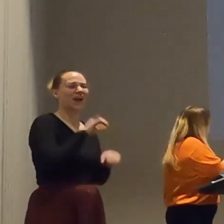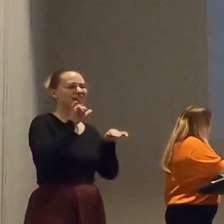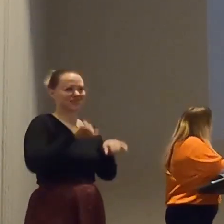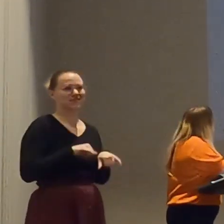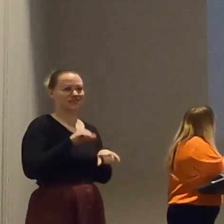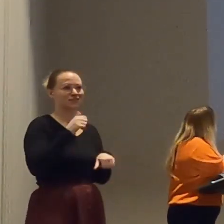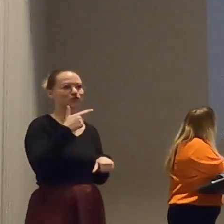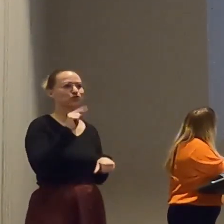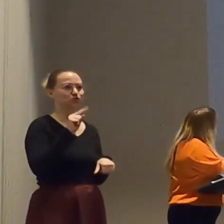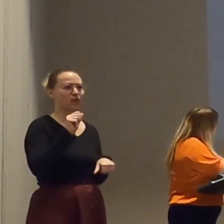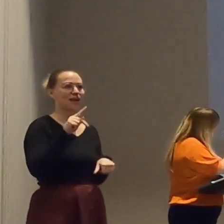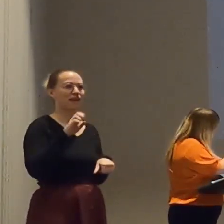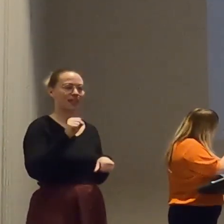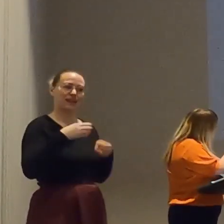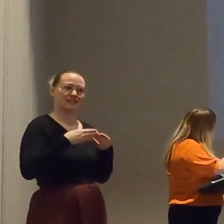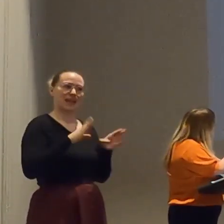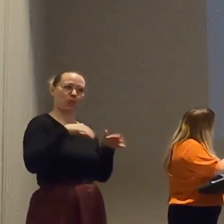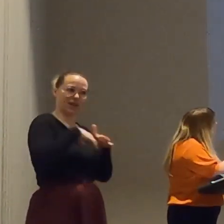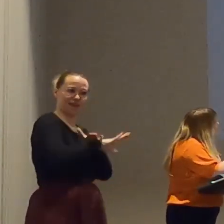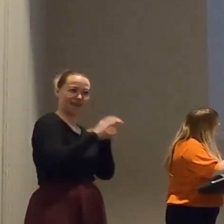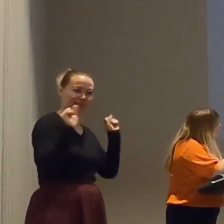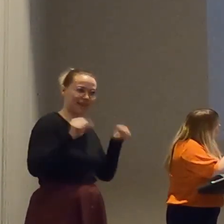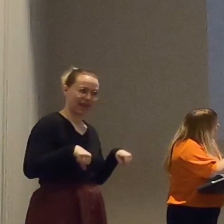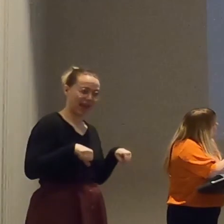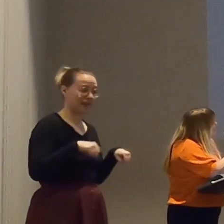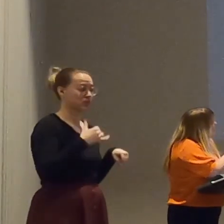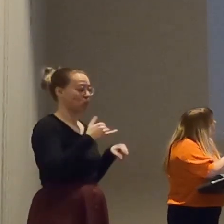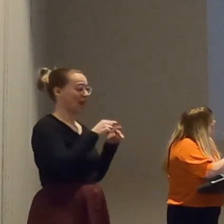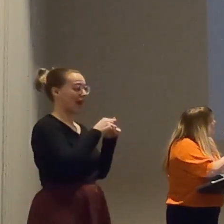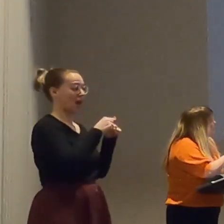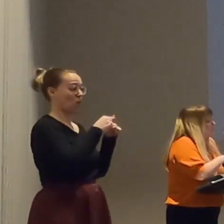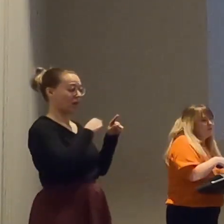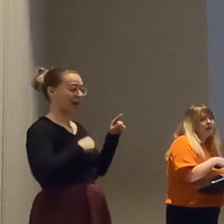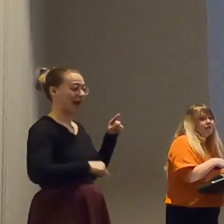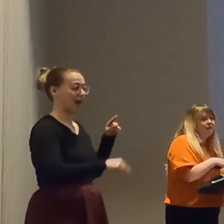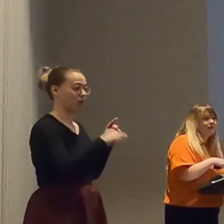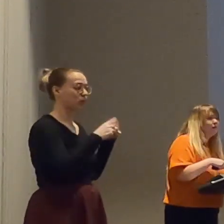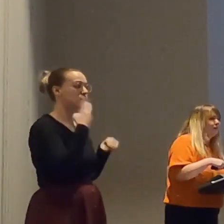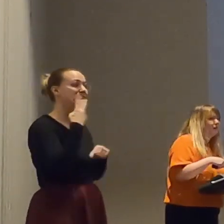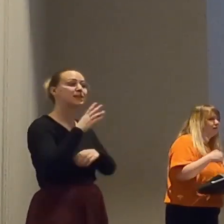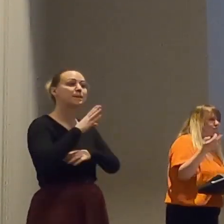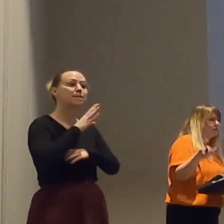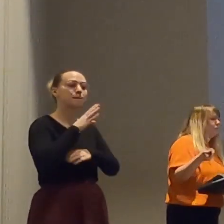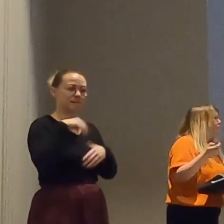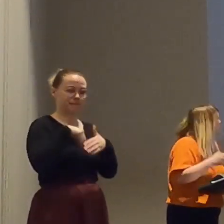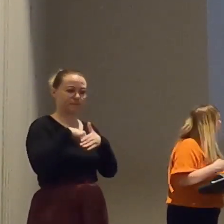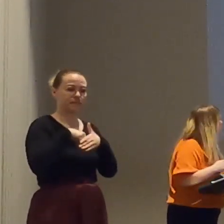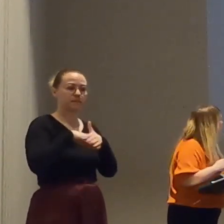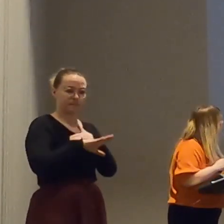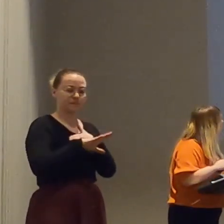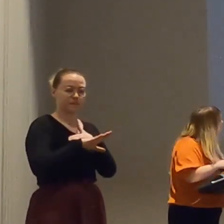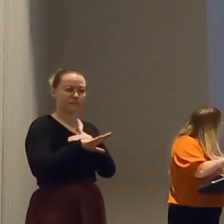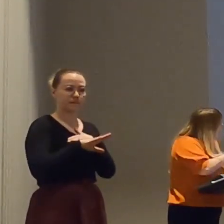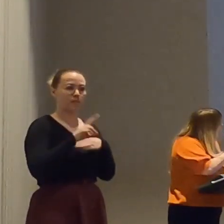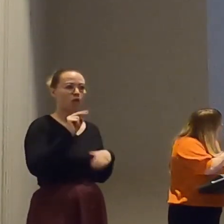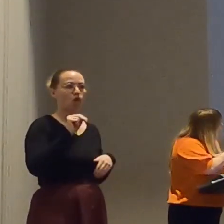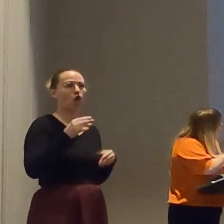So as we continue counterclockwise, down here we see a reference to the Underground Railroad, which we just spoke about. We